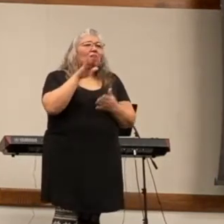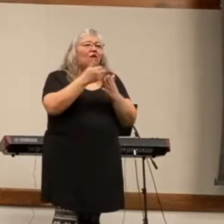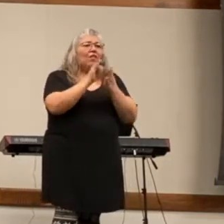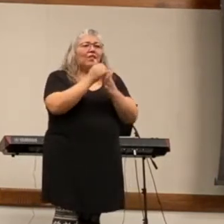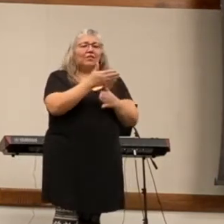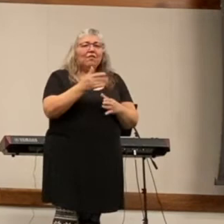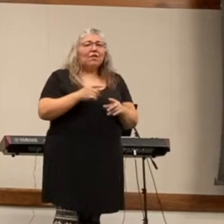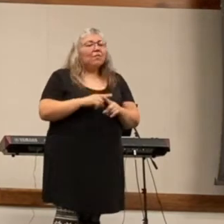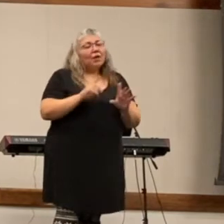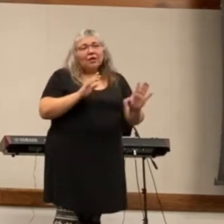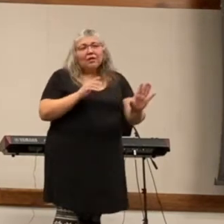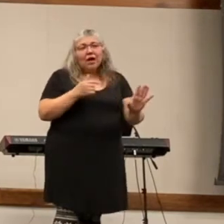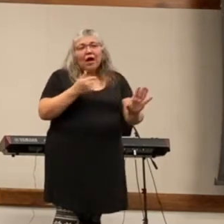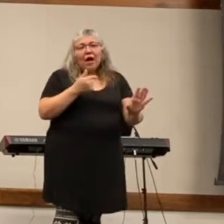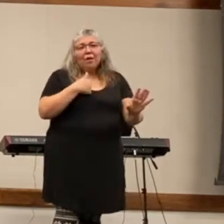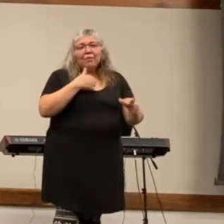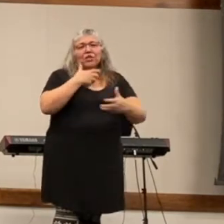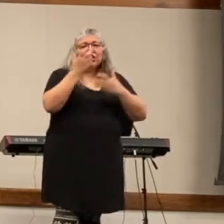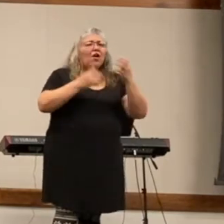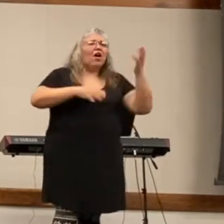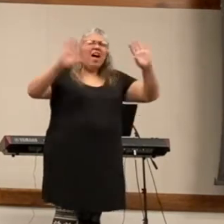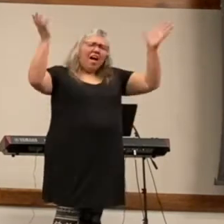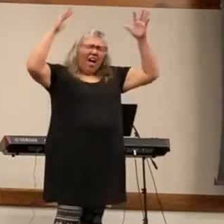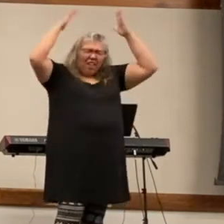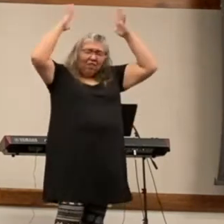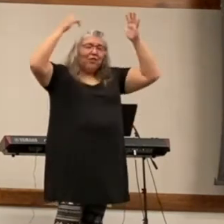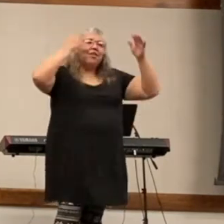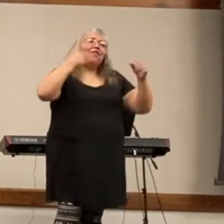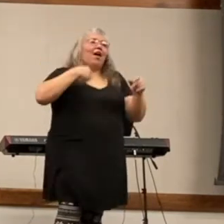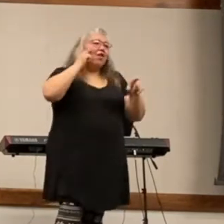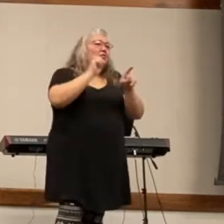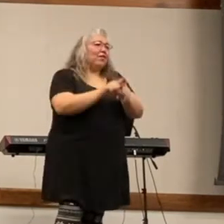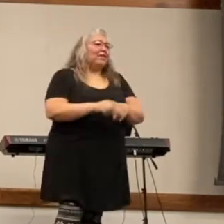stuff. And he says, but I'm going to shout hallelujah if I agree.